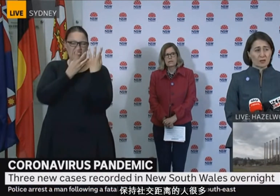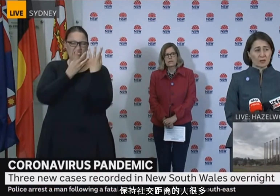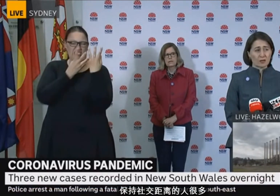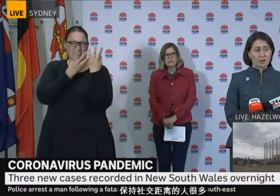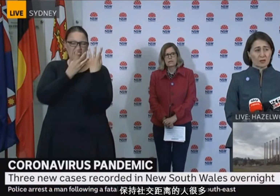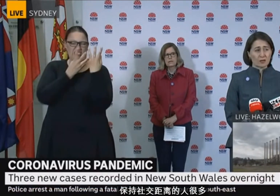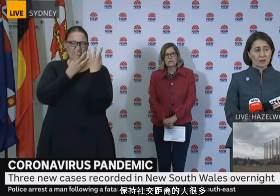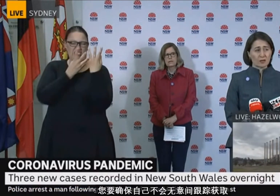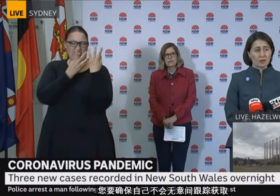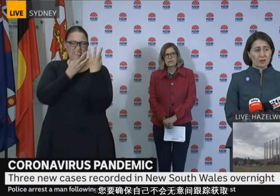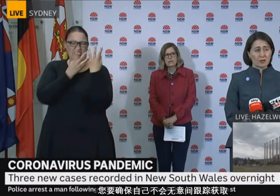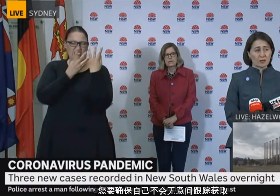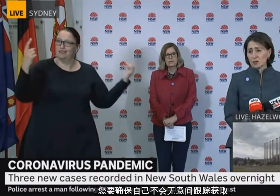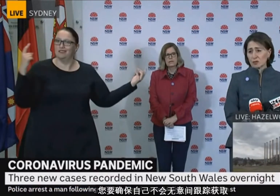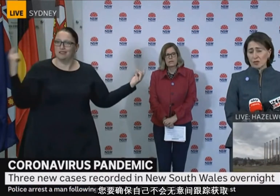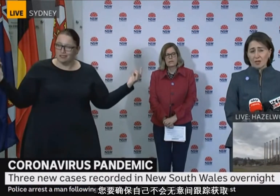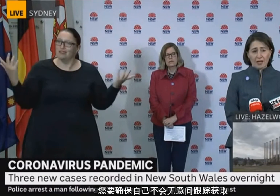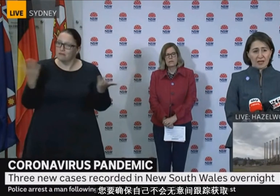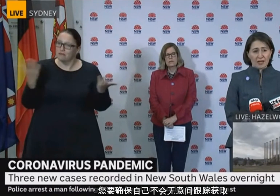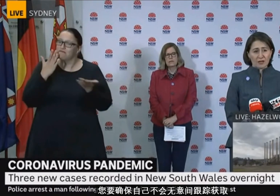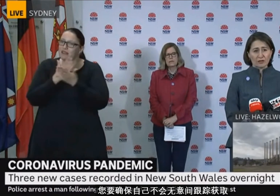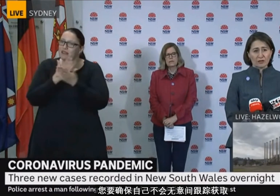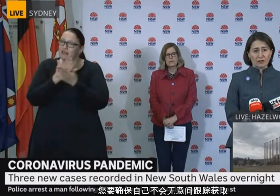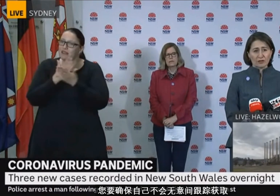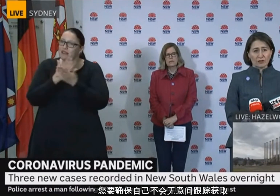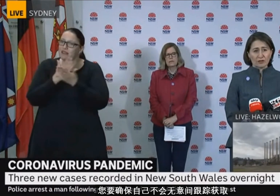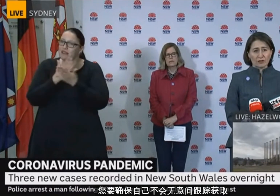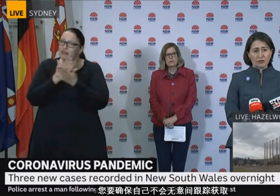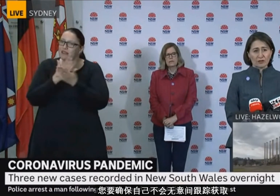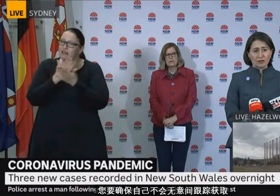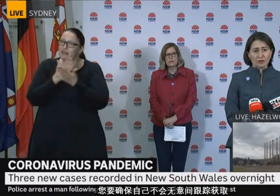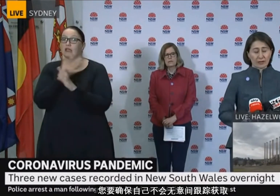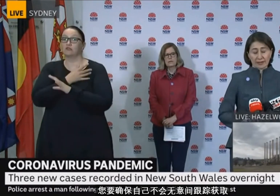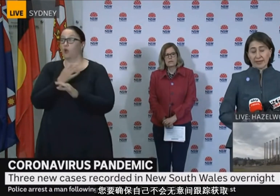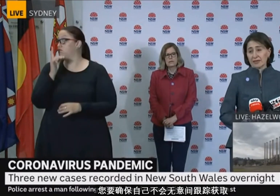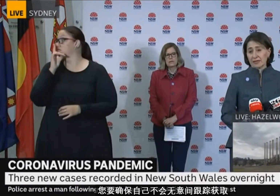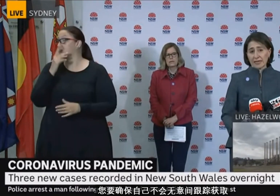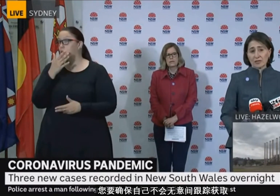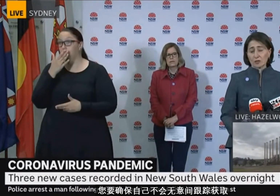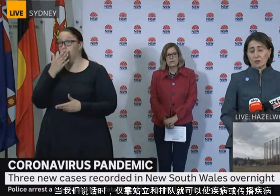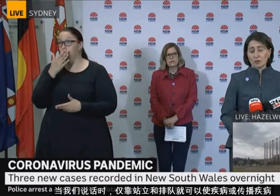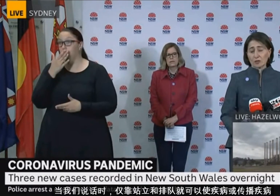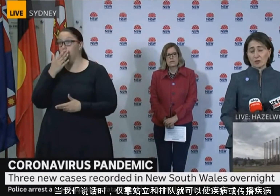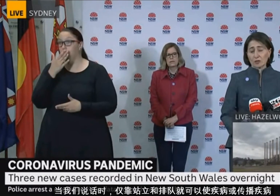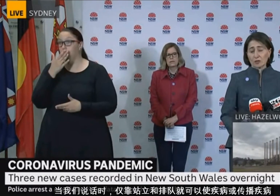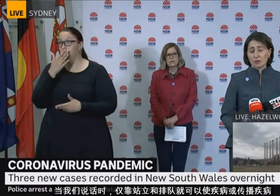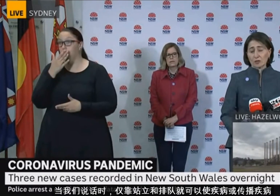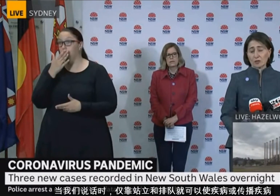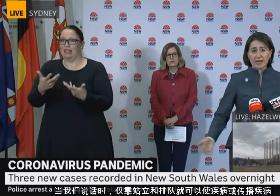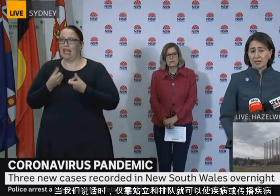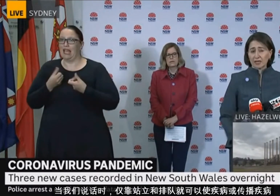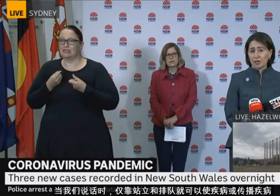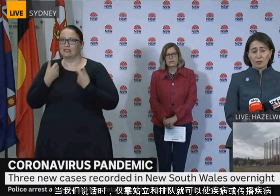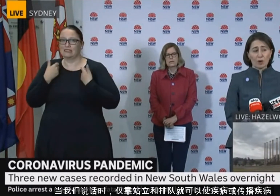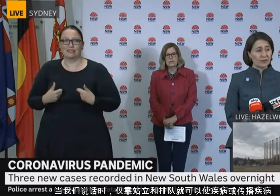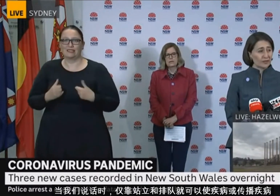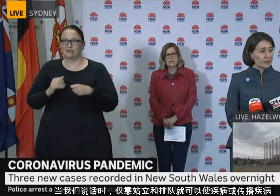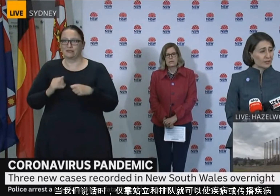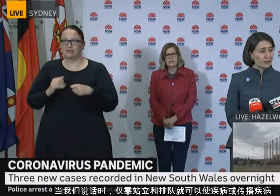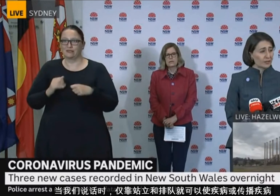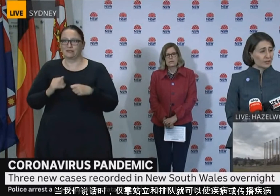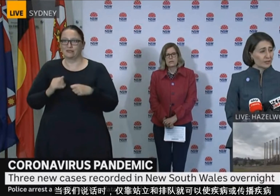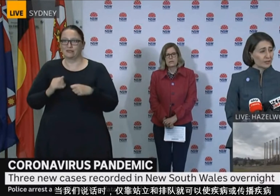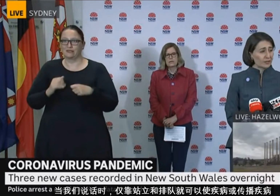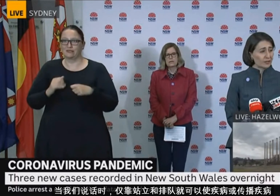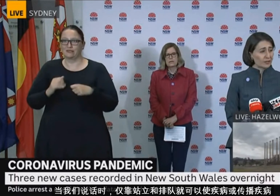your social distancing. If there's a lot of people around, that you're making sure you're not unwittingly getting the disease or spreading the disease just